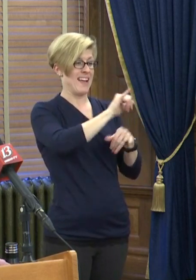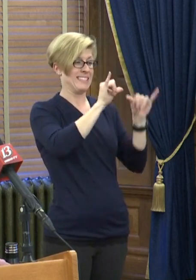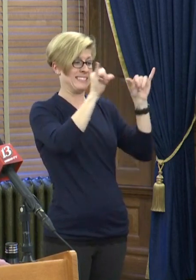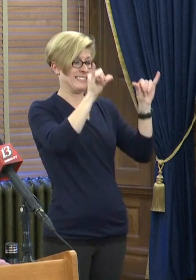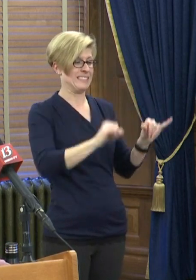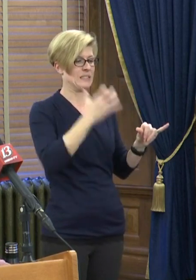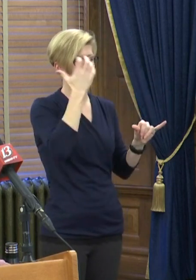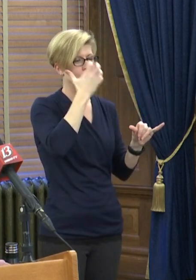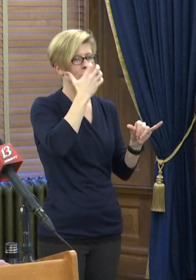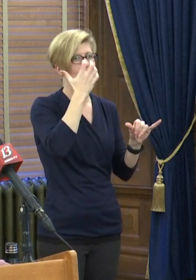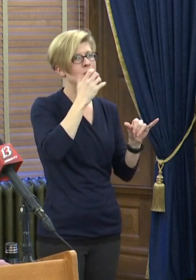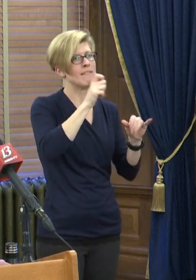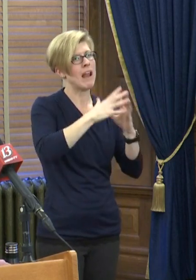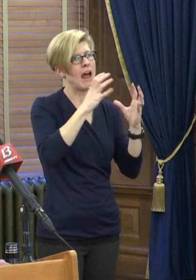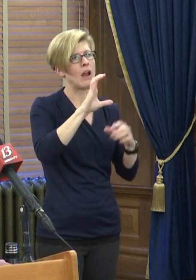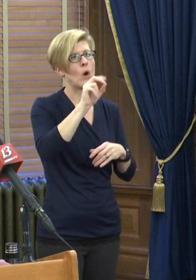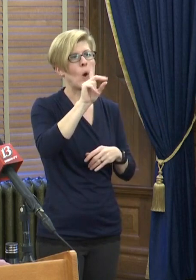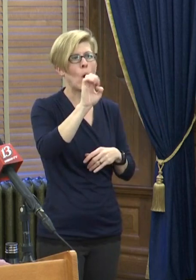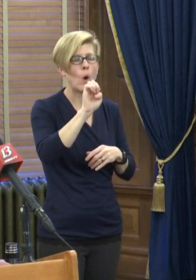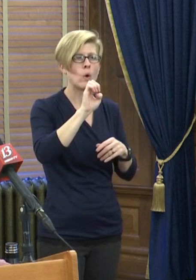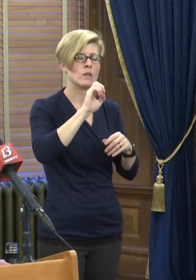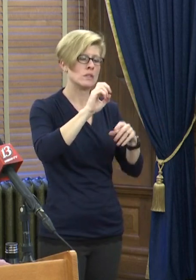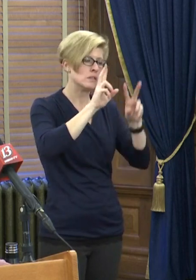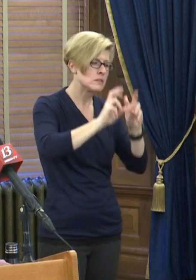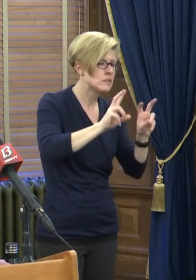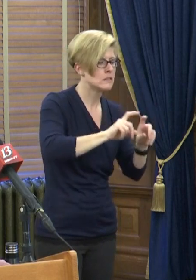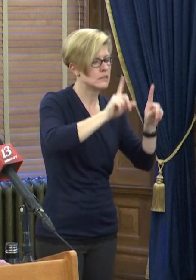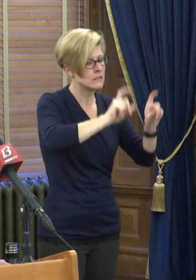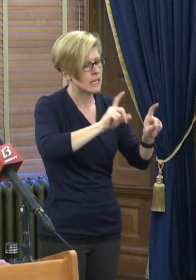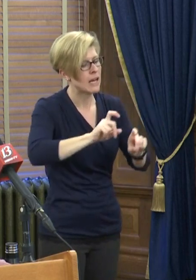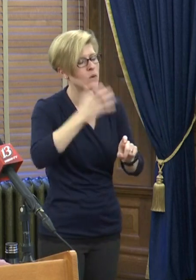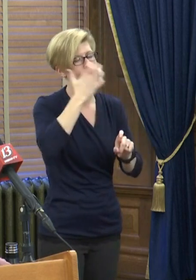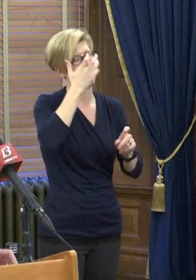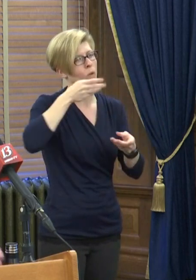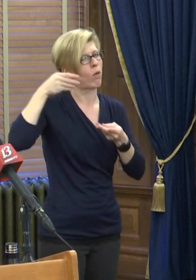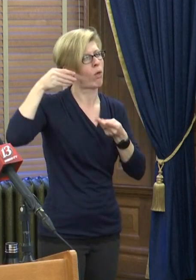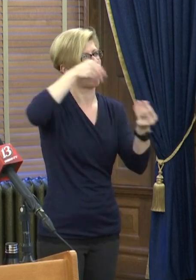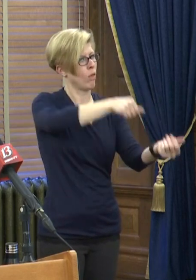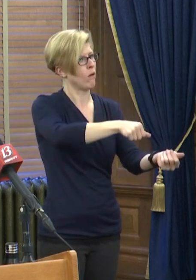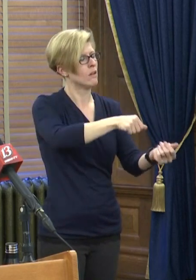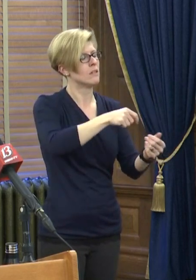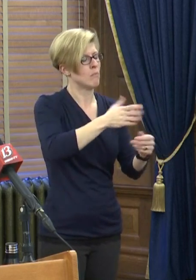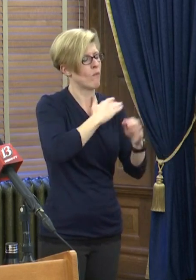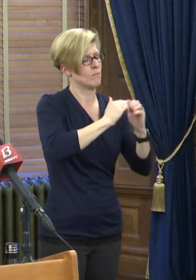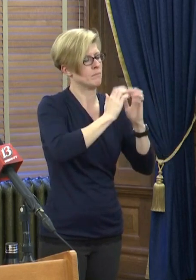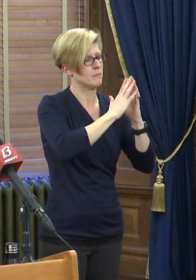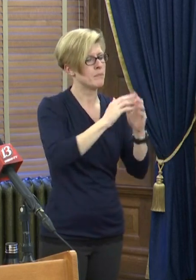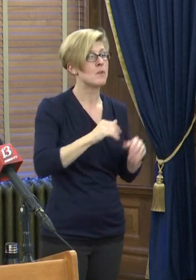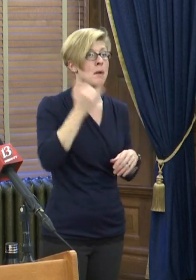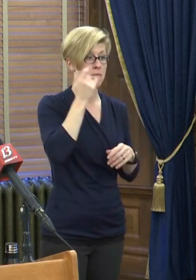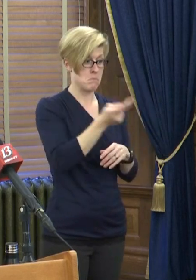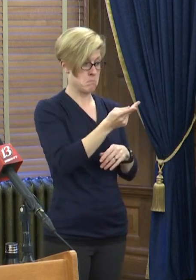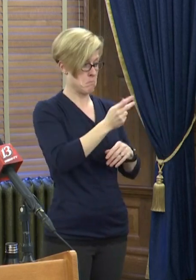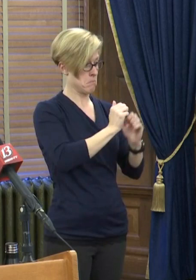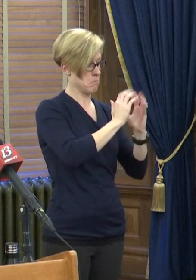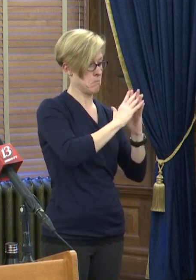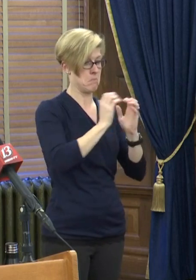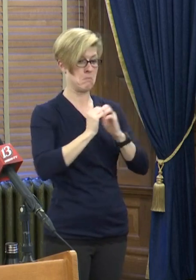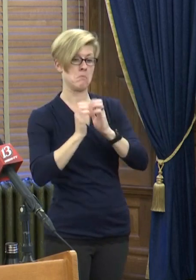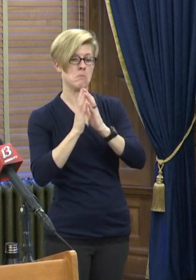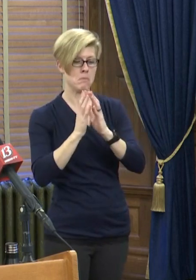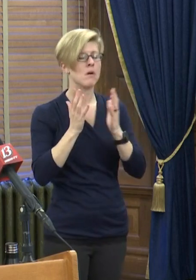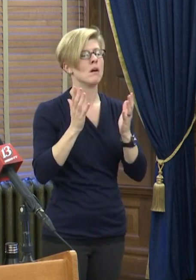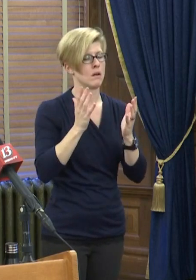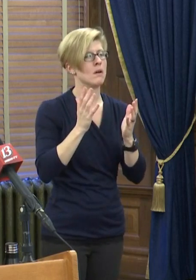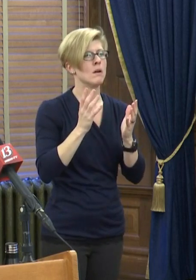testing before you can implement. Getting these two up and running will cover the vast majority of claimants who have been